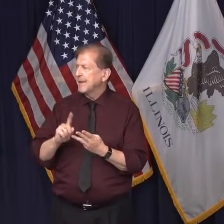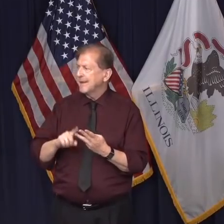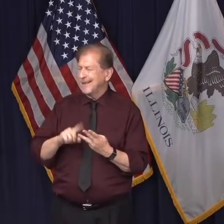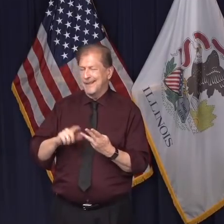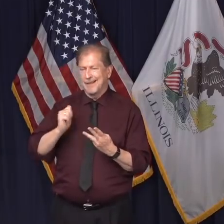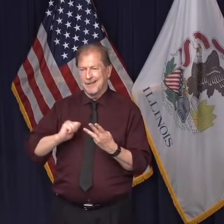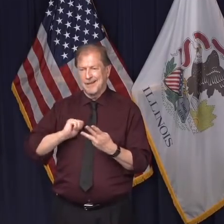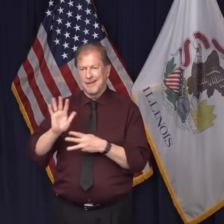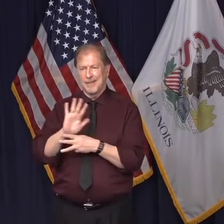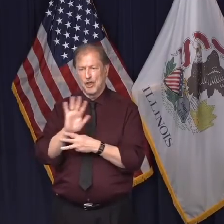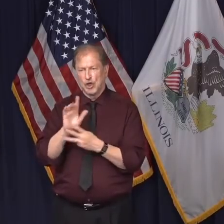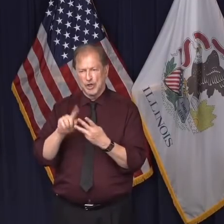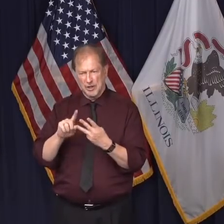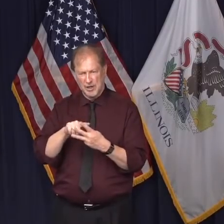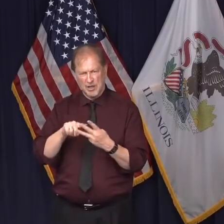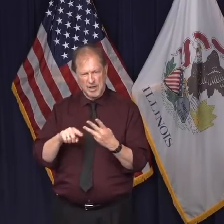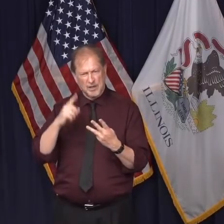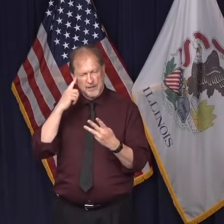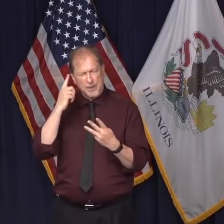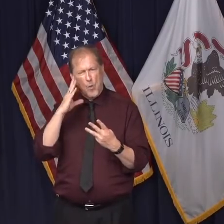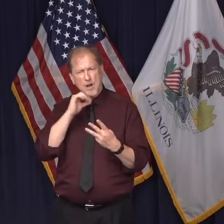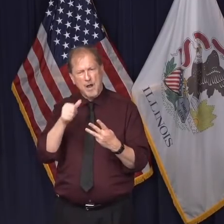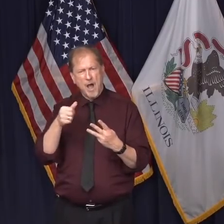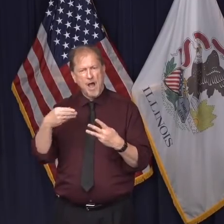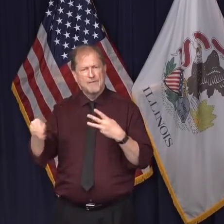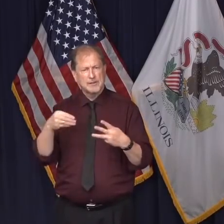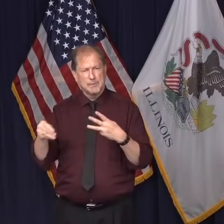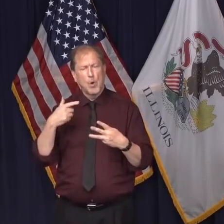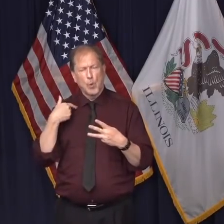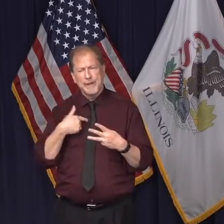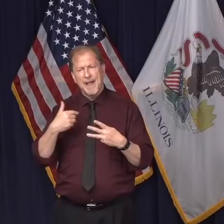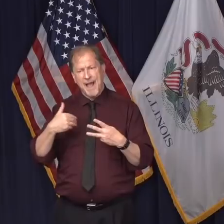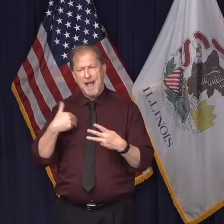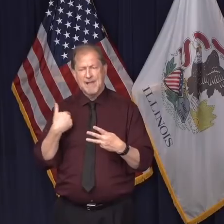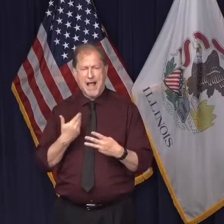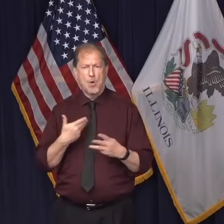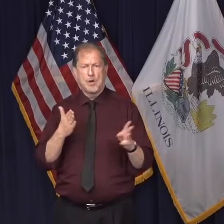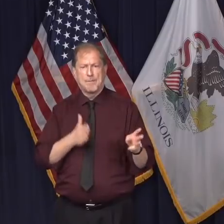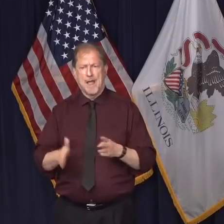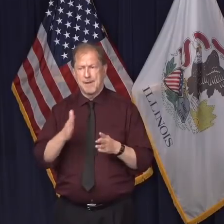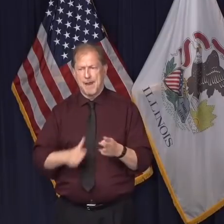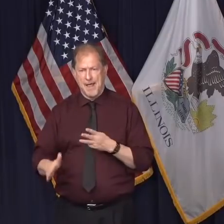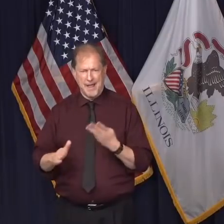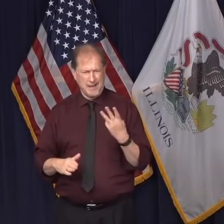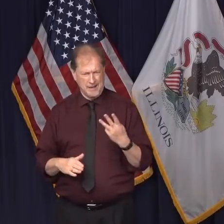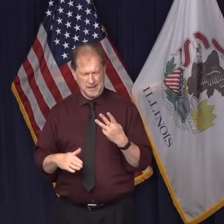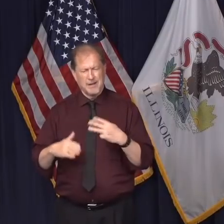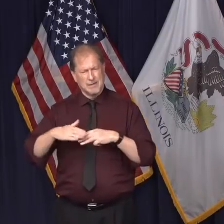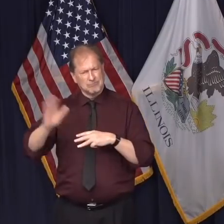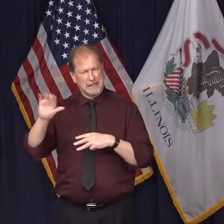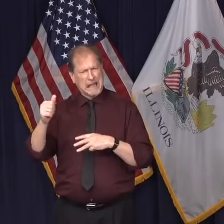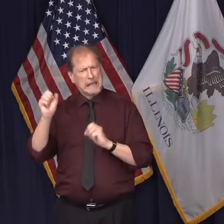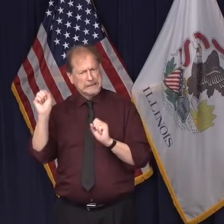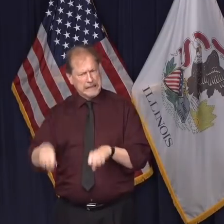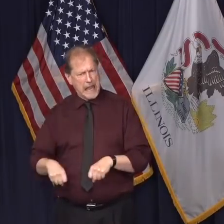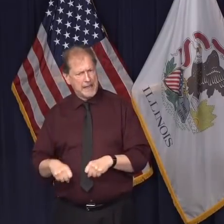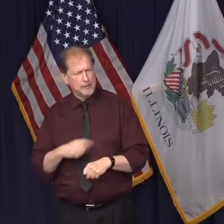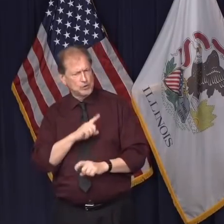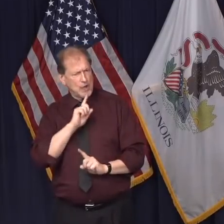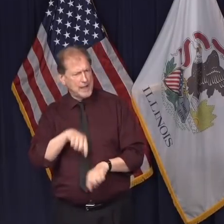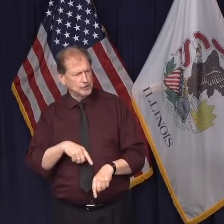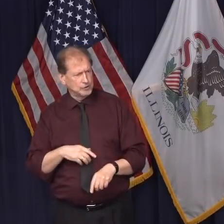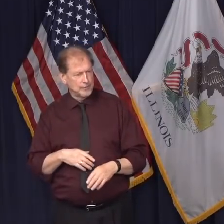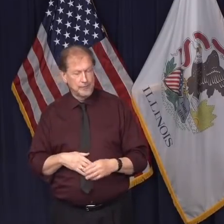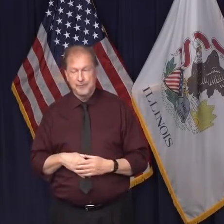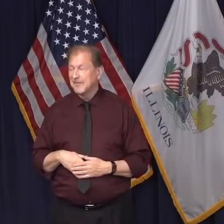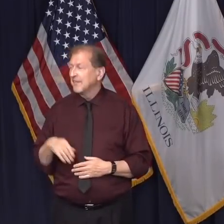safe. To what extent are you rethinking when to let them open to more people and customers instead of just 10 people in this upcoming phase? Theaters and